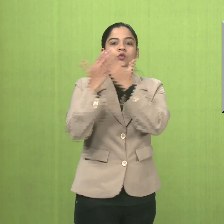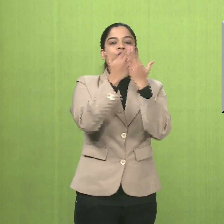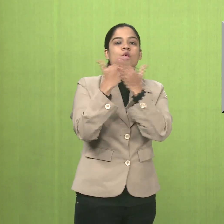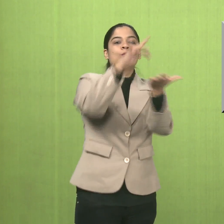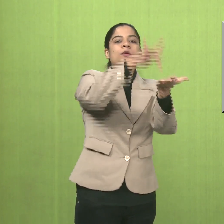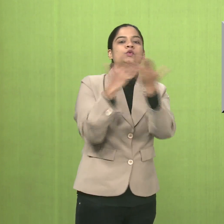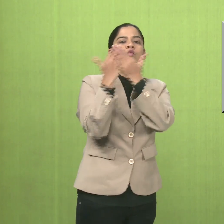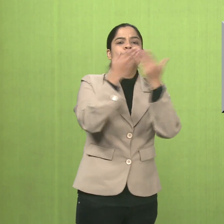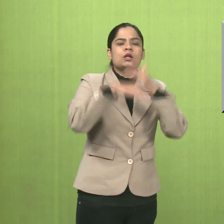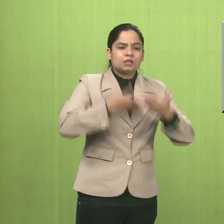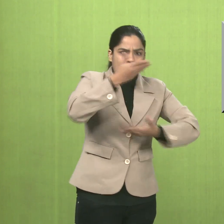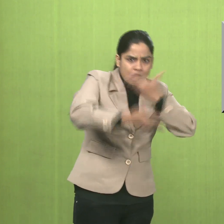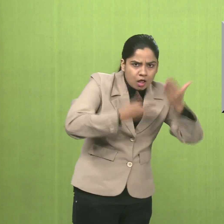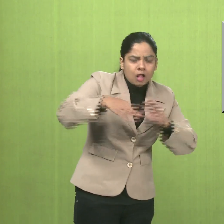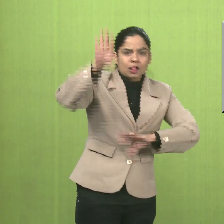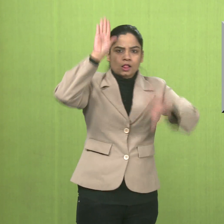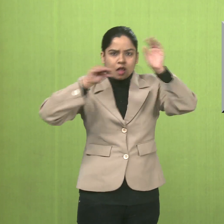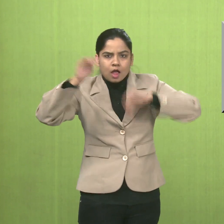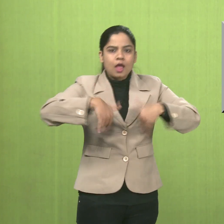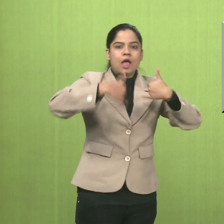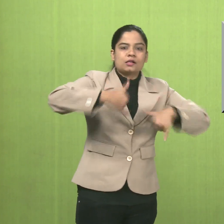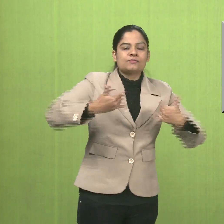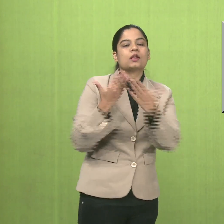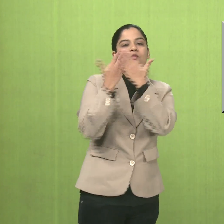School, an institution of educating children.